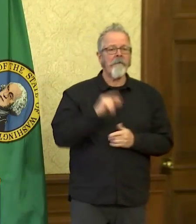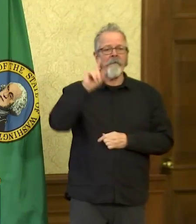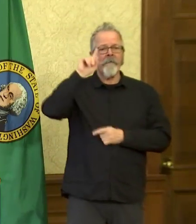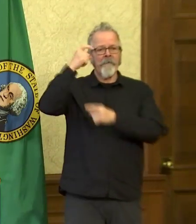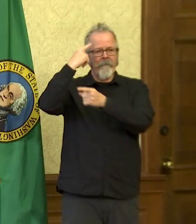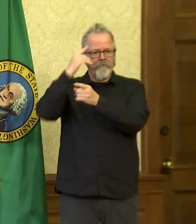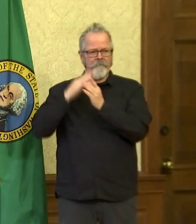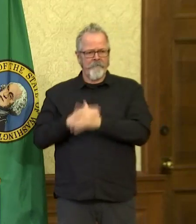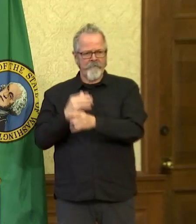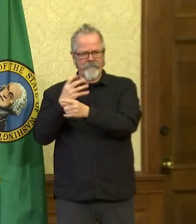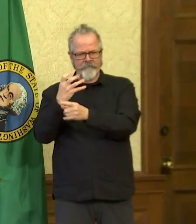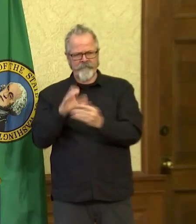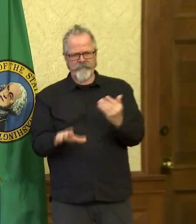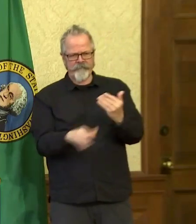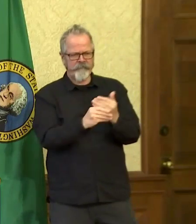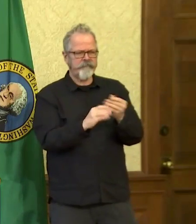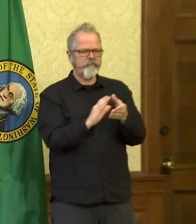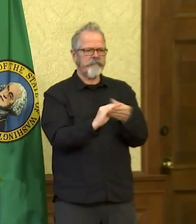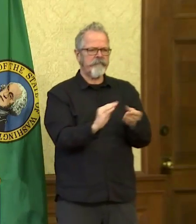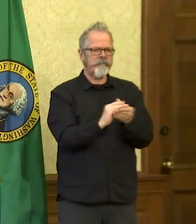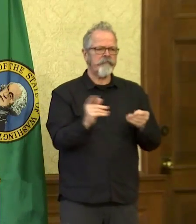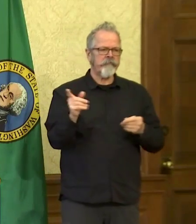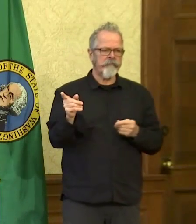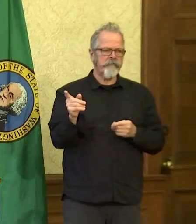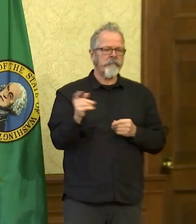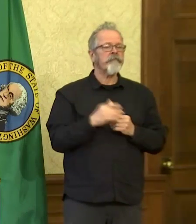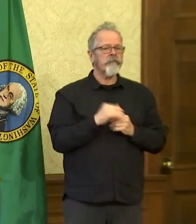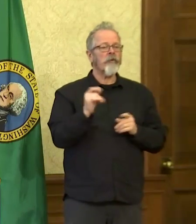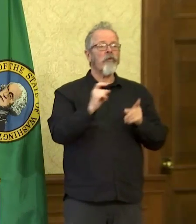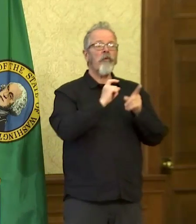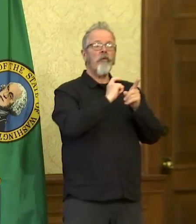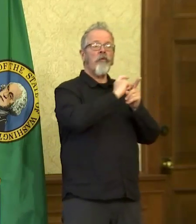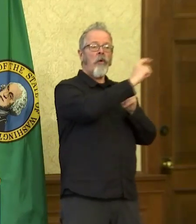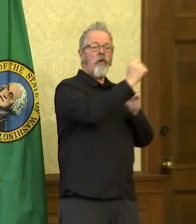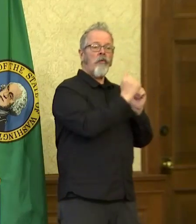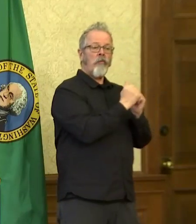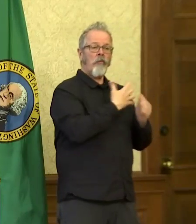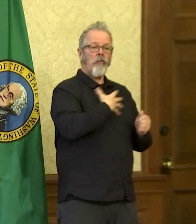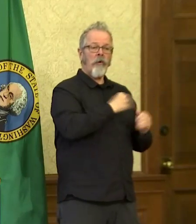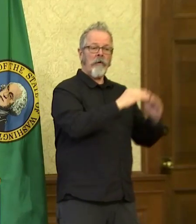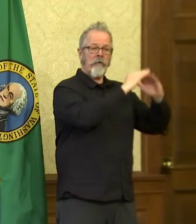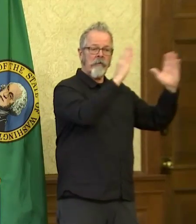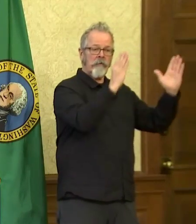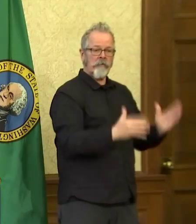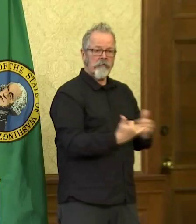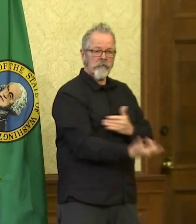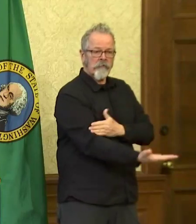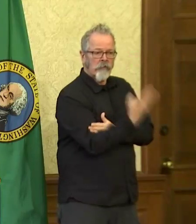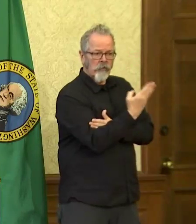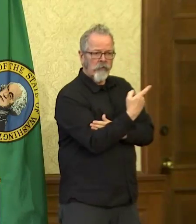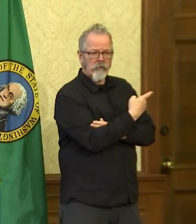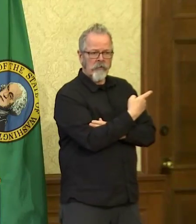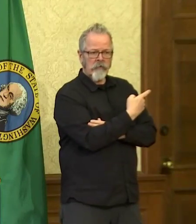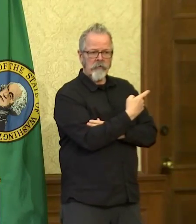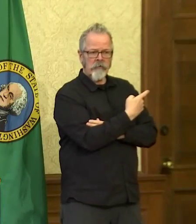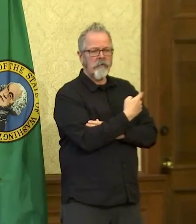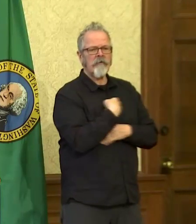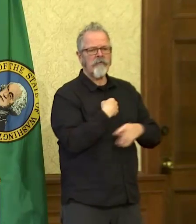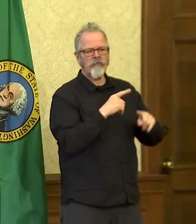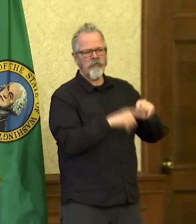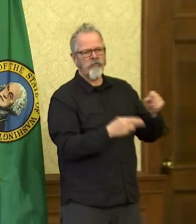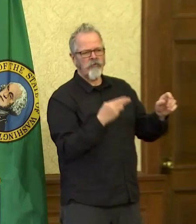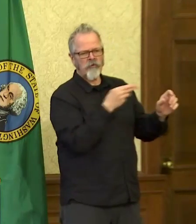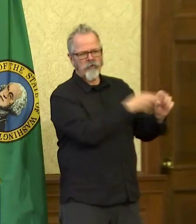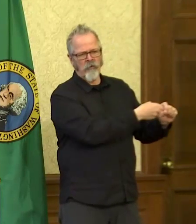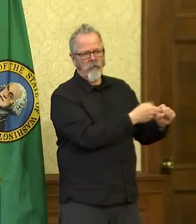more test kits from, which is a continuing challenge for us. And we'll be able to give the White House